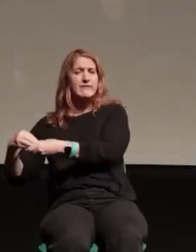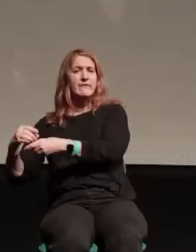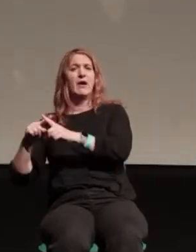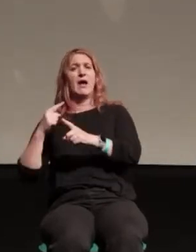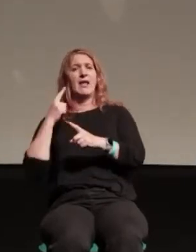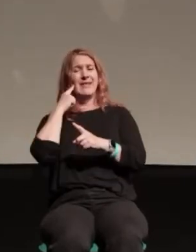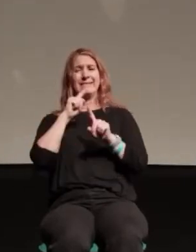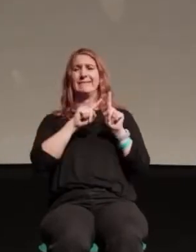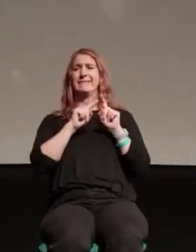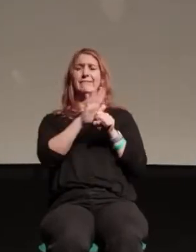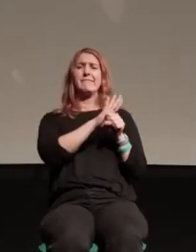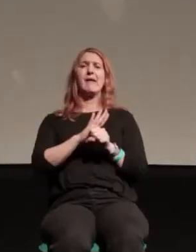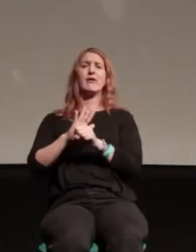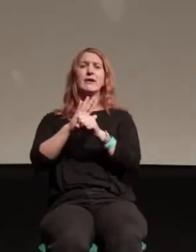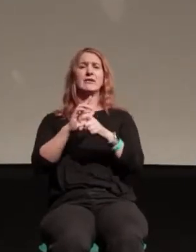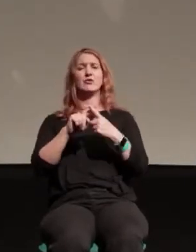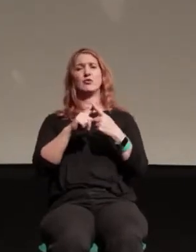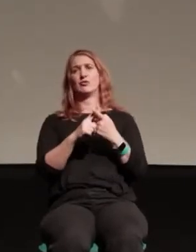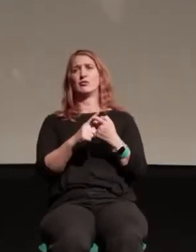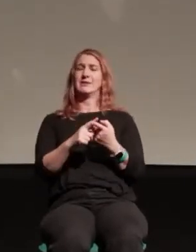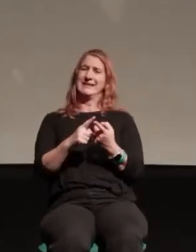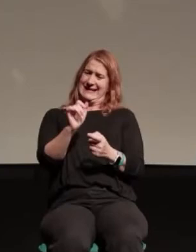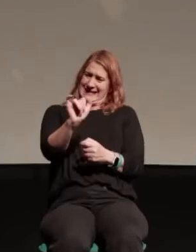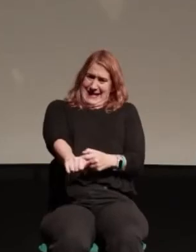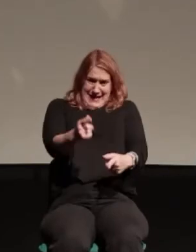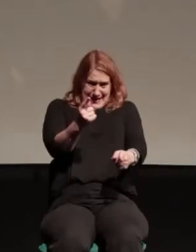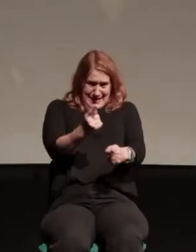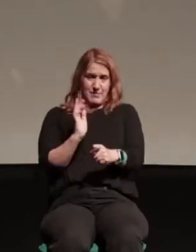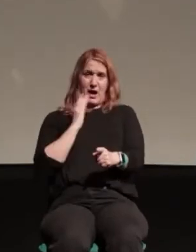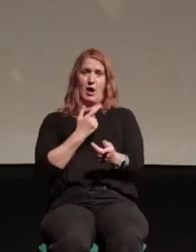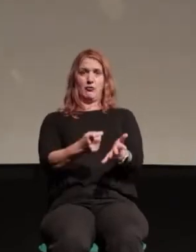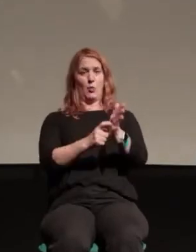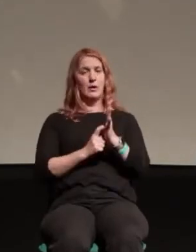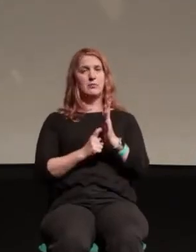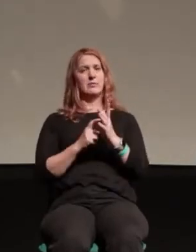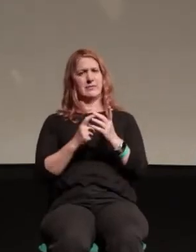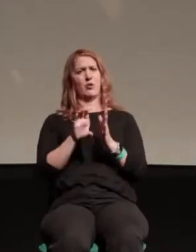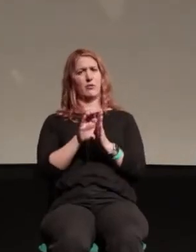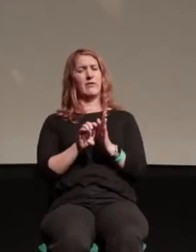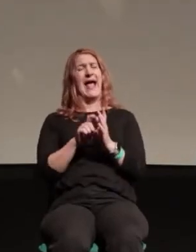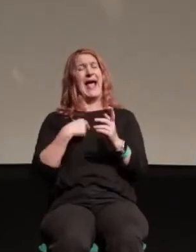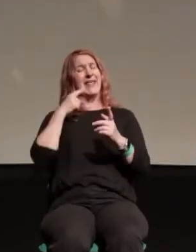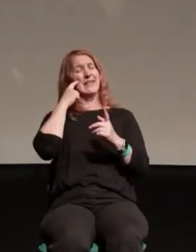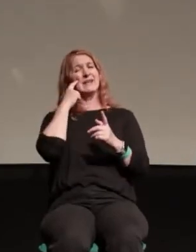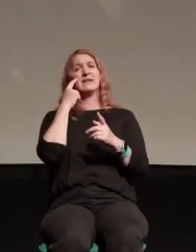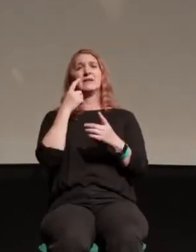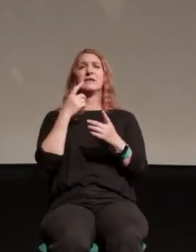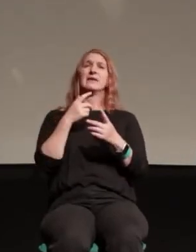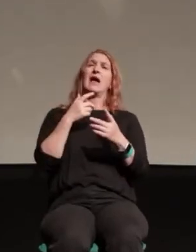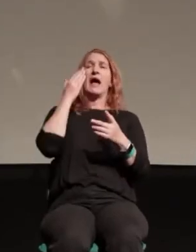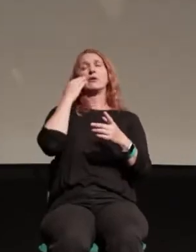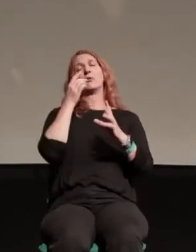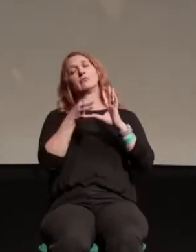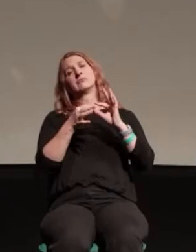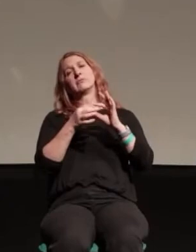think preserving our mandates are really essential. And so going back to that thing about our standards being onerous and restrictive, there are